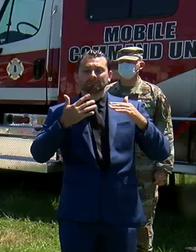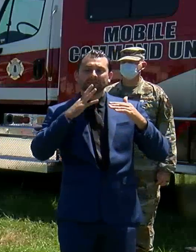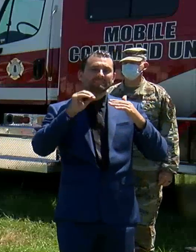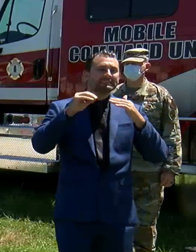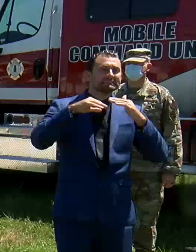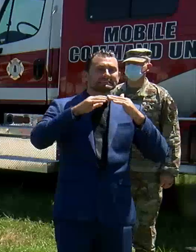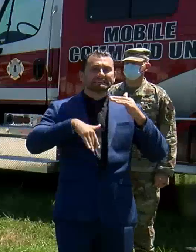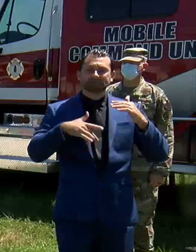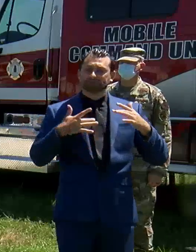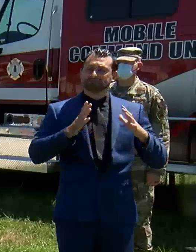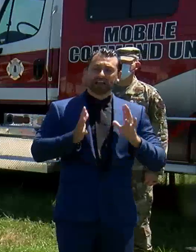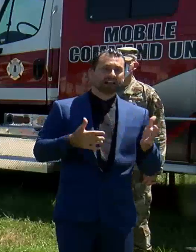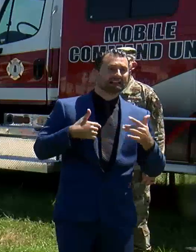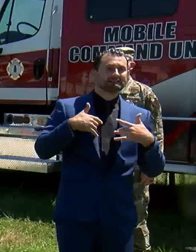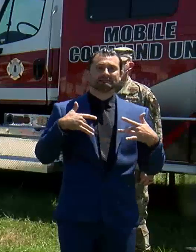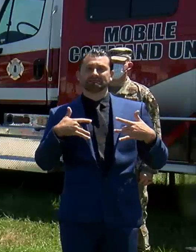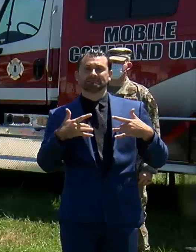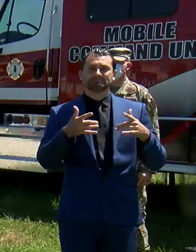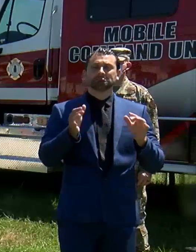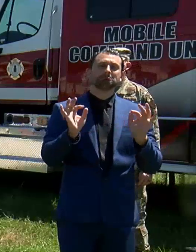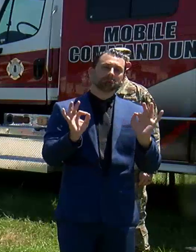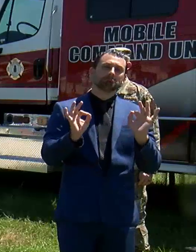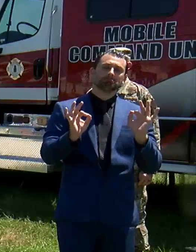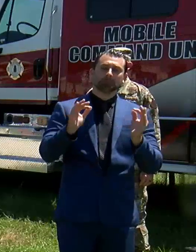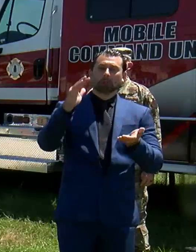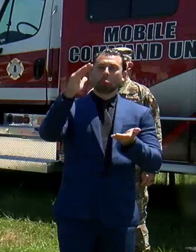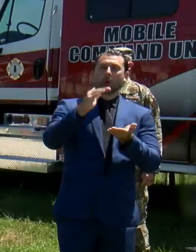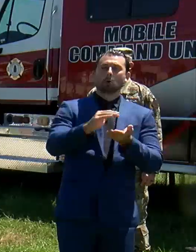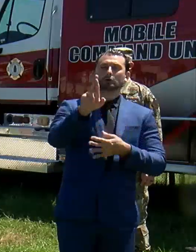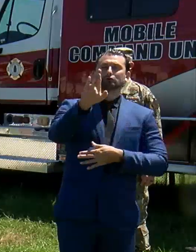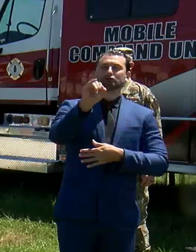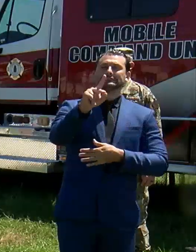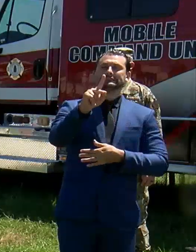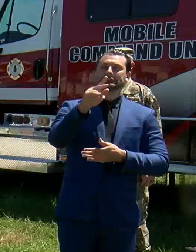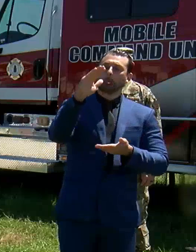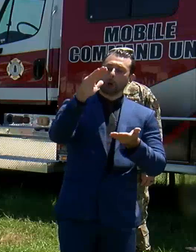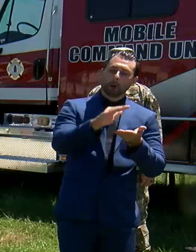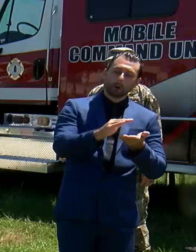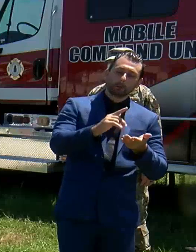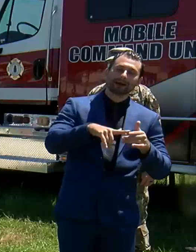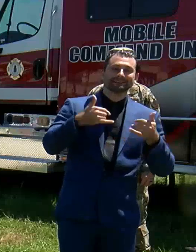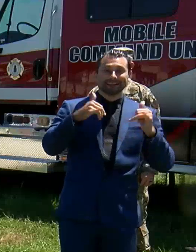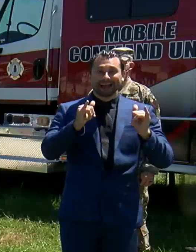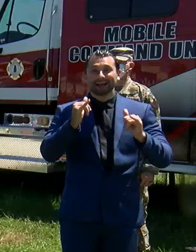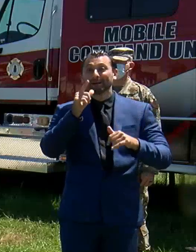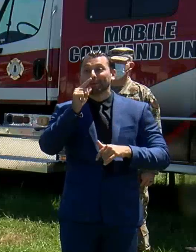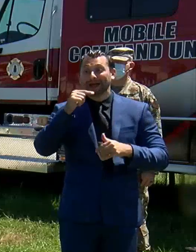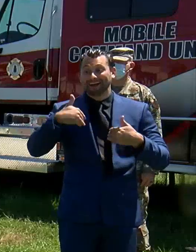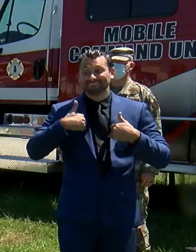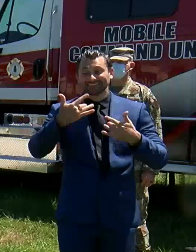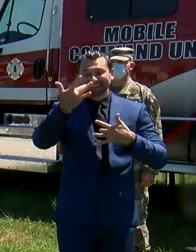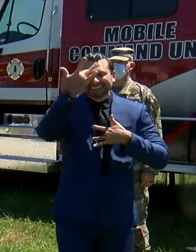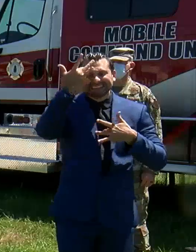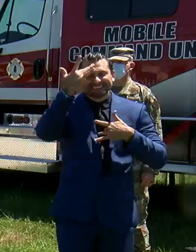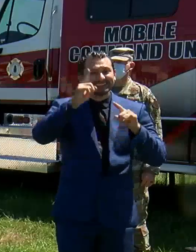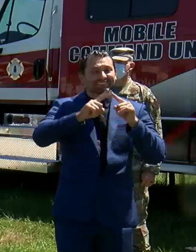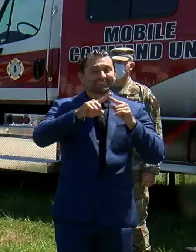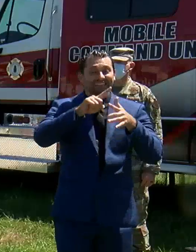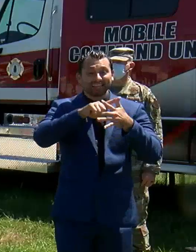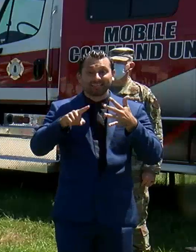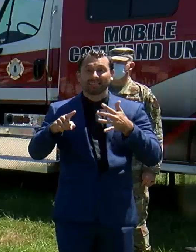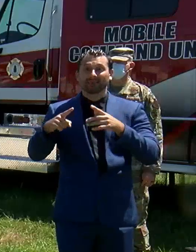know. But it does require us to continue to do all that we've done and really make it even